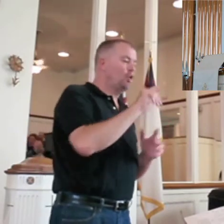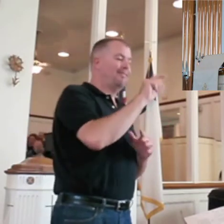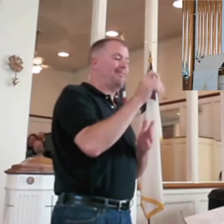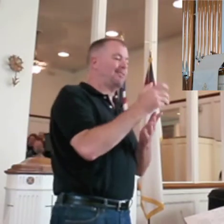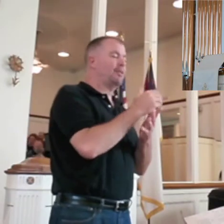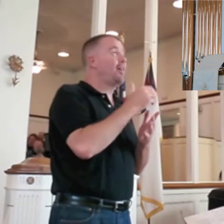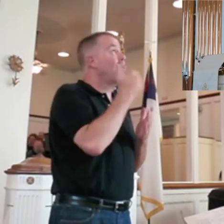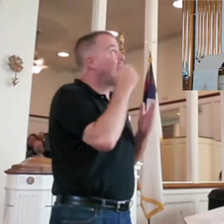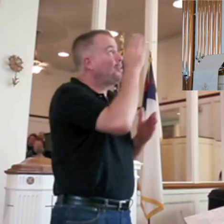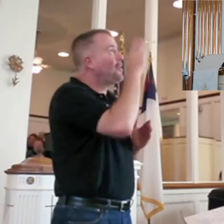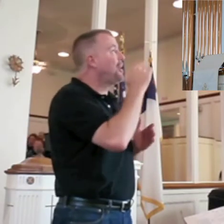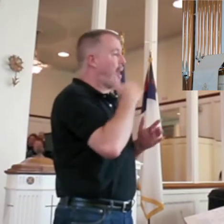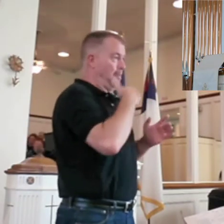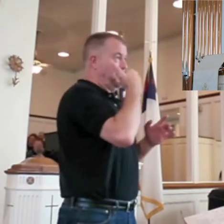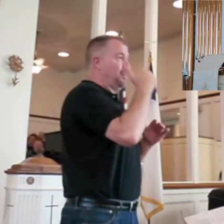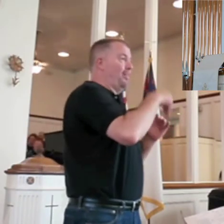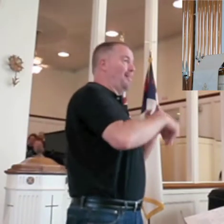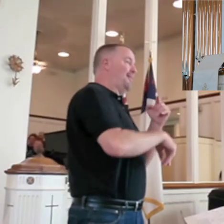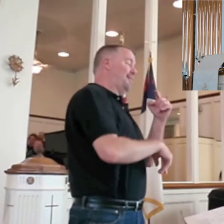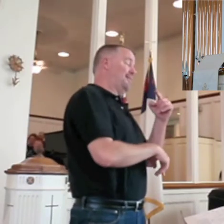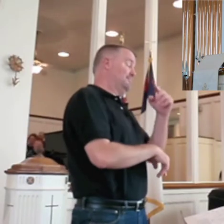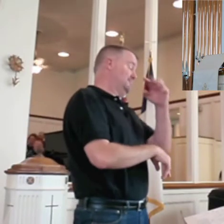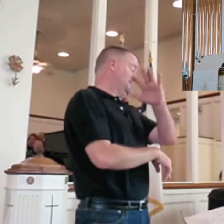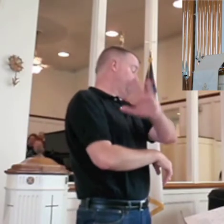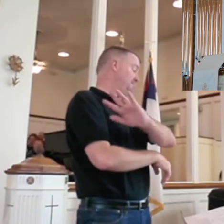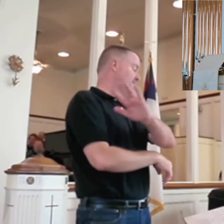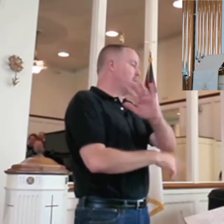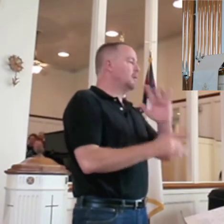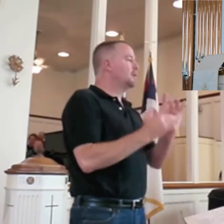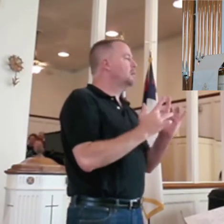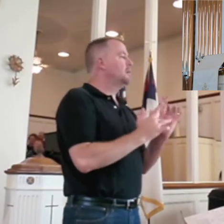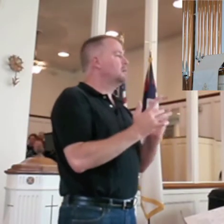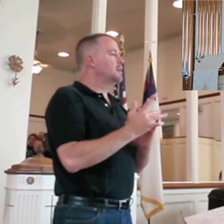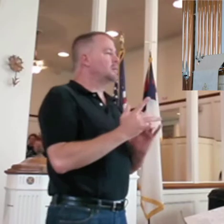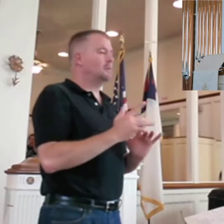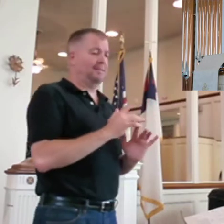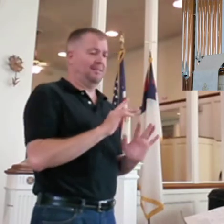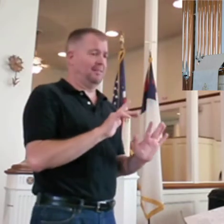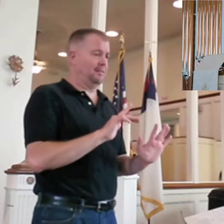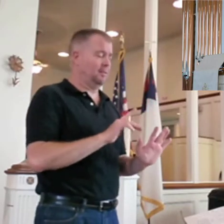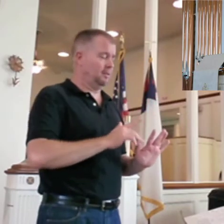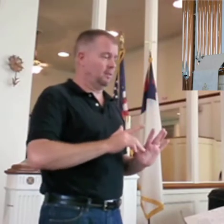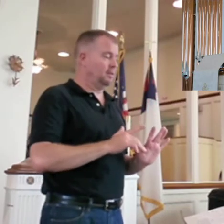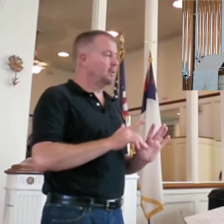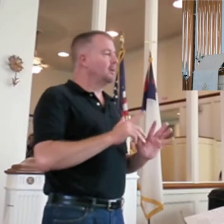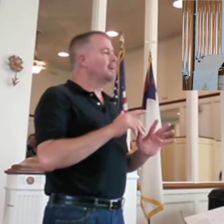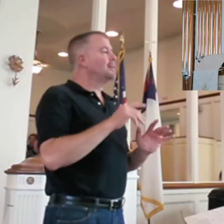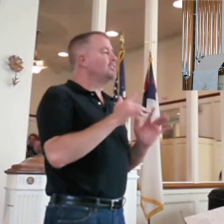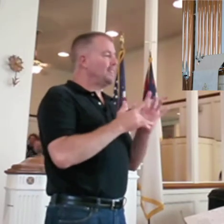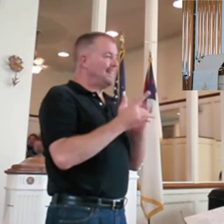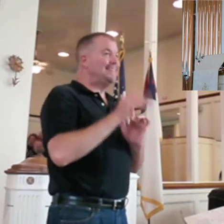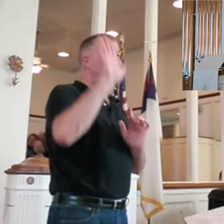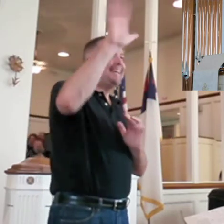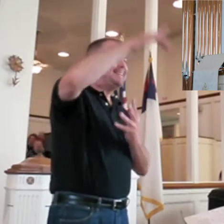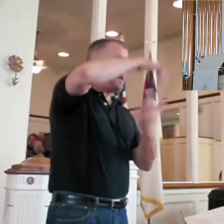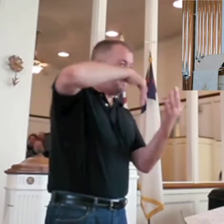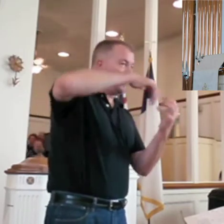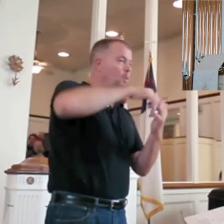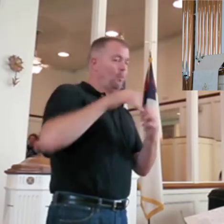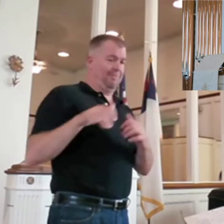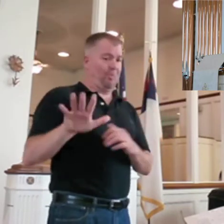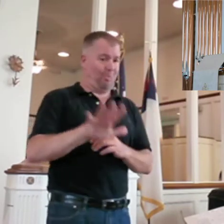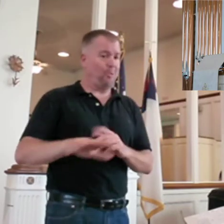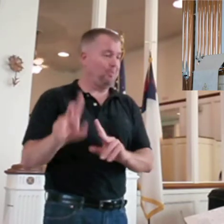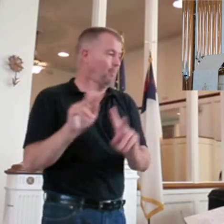especially like that tax collector over there, judging and belittling people." Jesus instead keeps company with the people